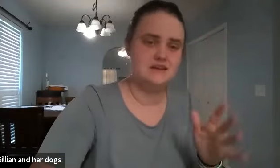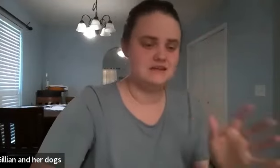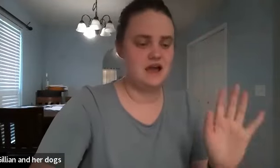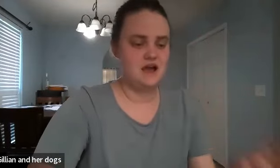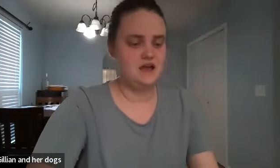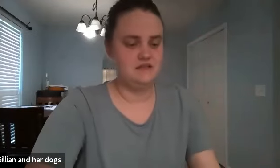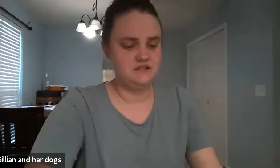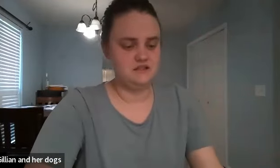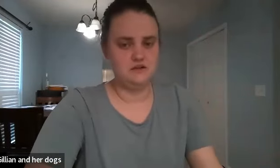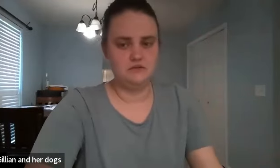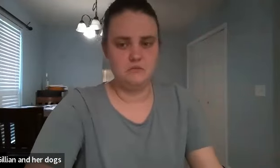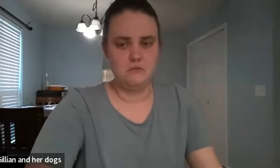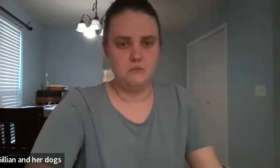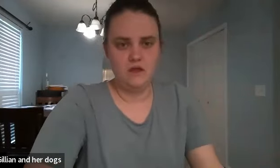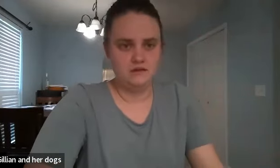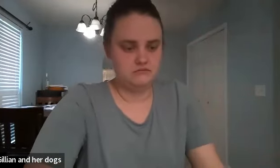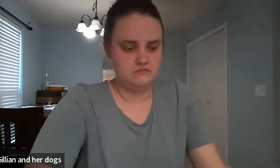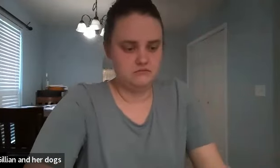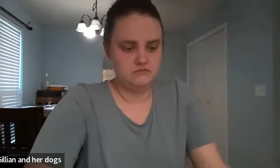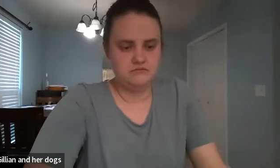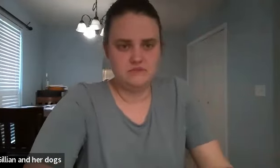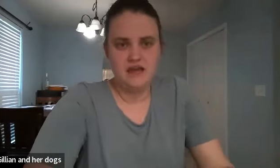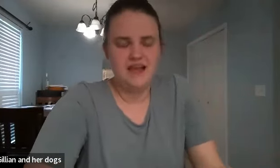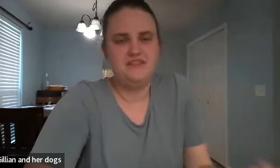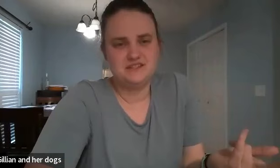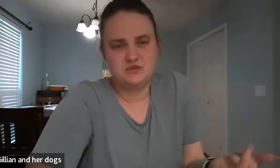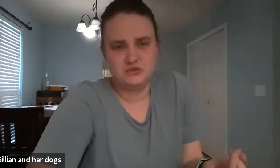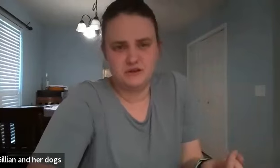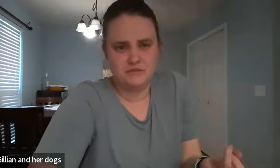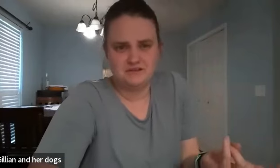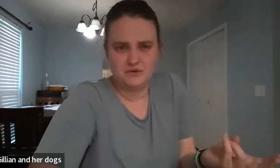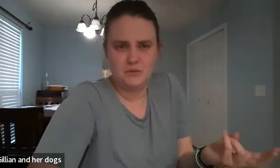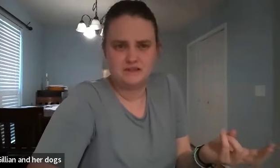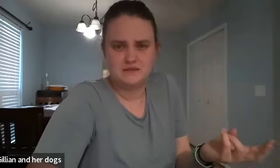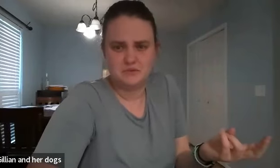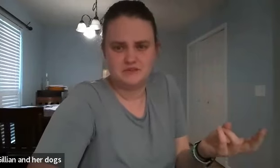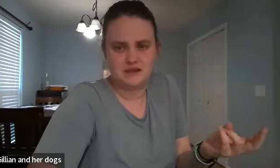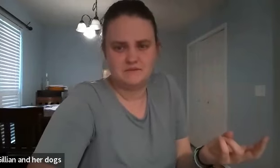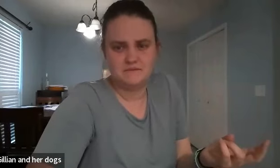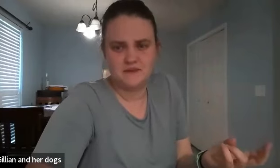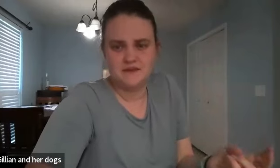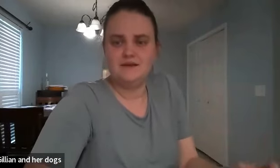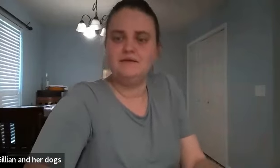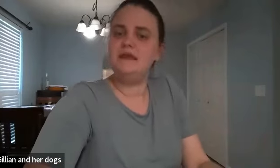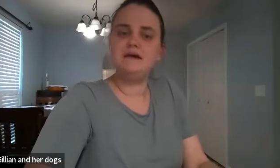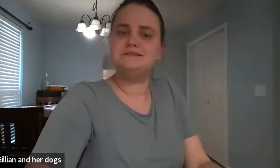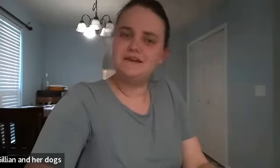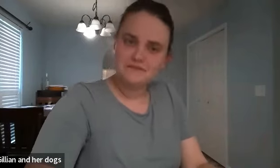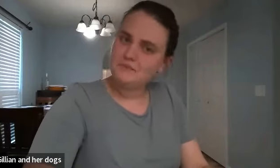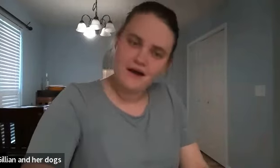Because I like to learn, like, I think it's cool learning about different ones that people sign. Now,